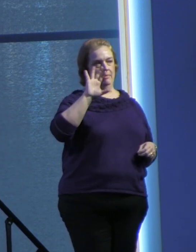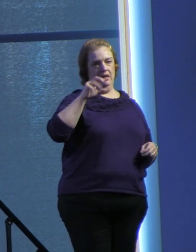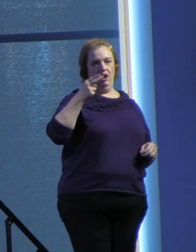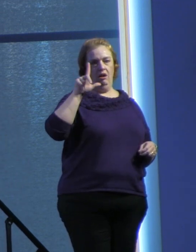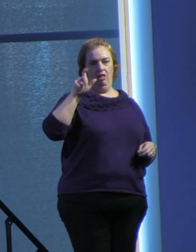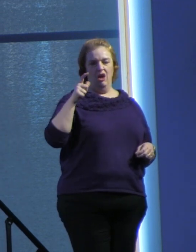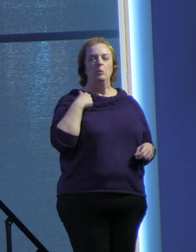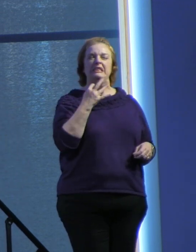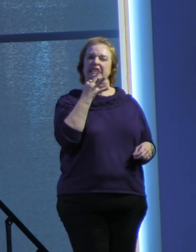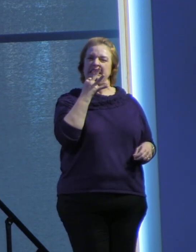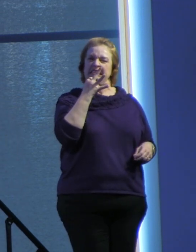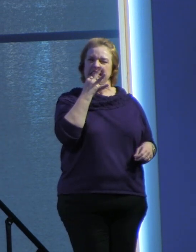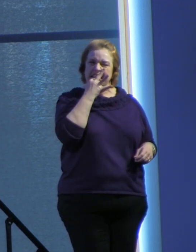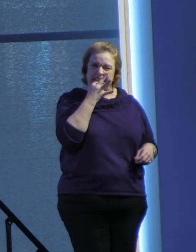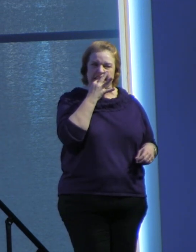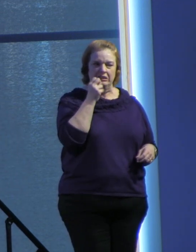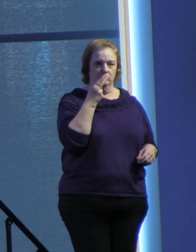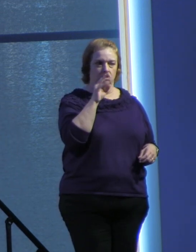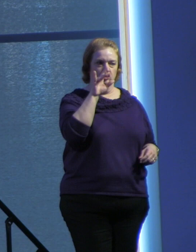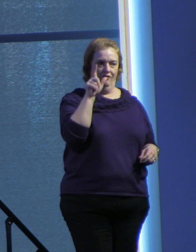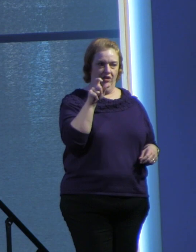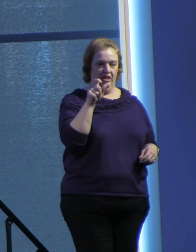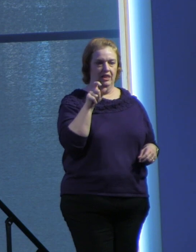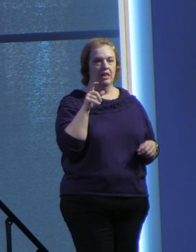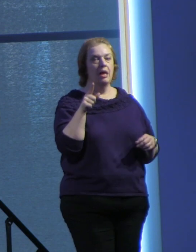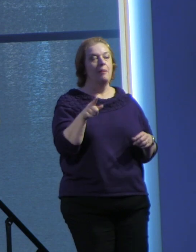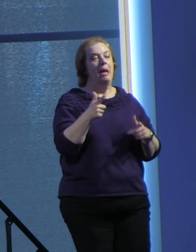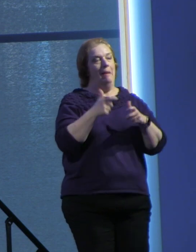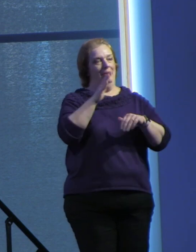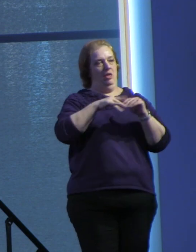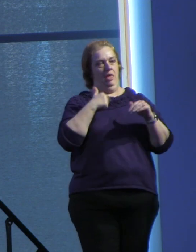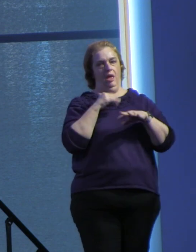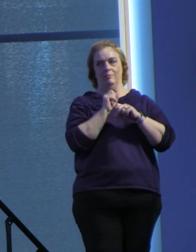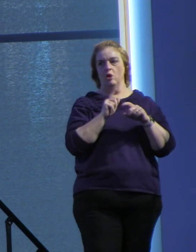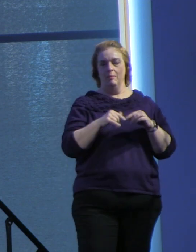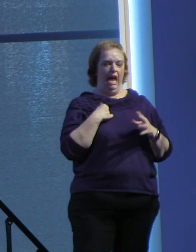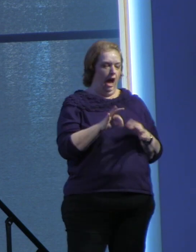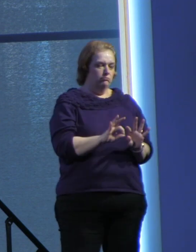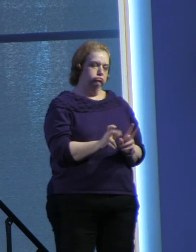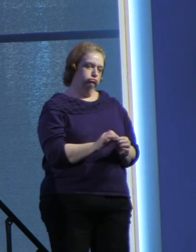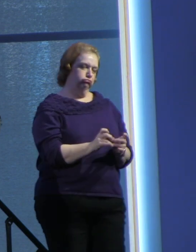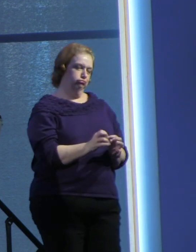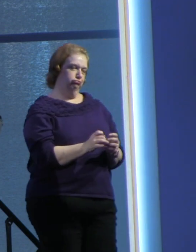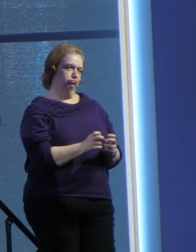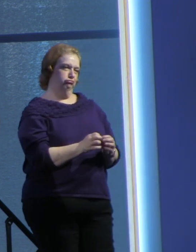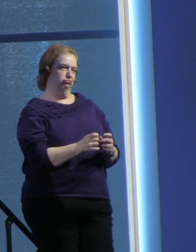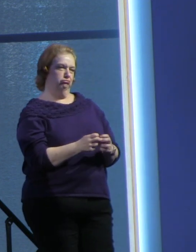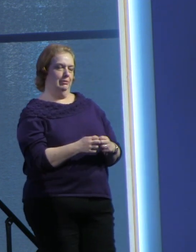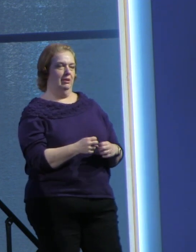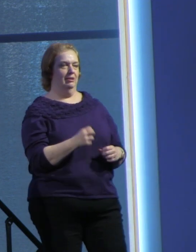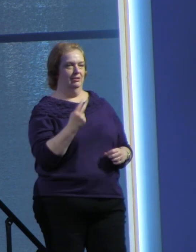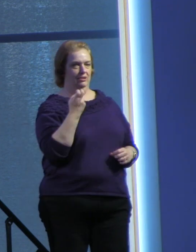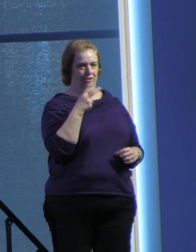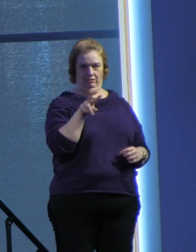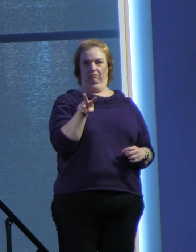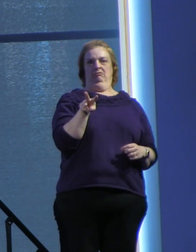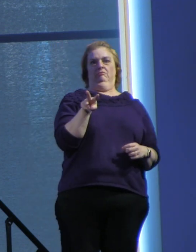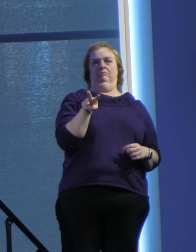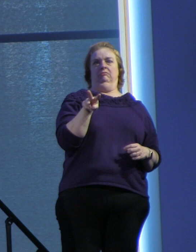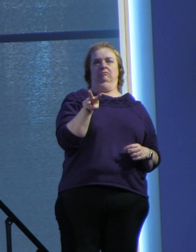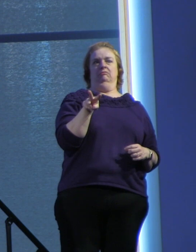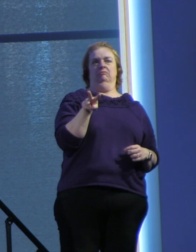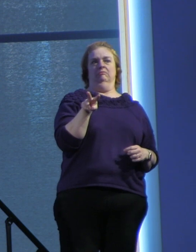know how to shuffle. These cards were a little bigger than I was used to, but man, I shuffled those cards, and she looked